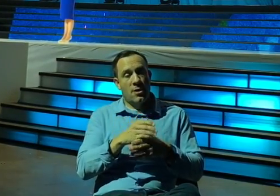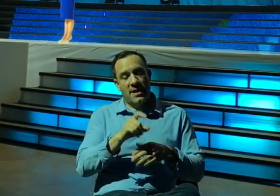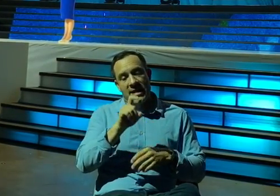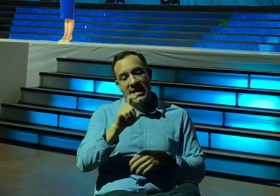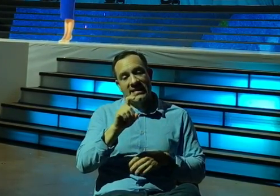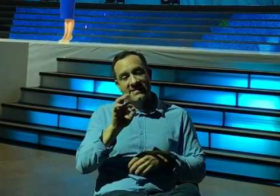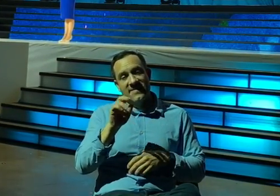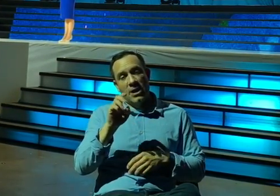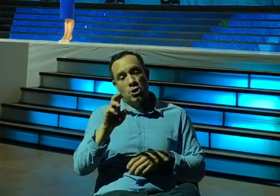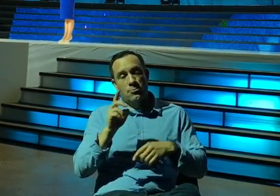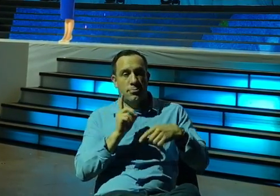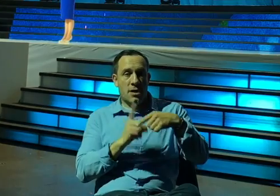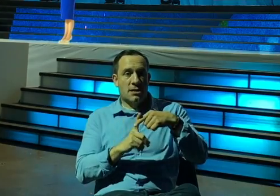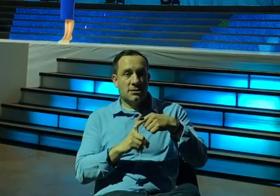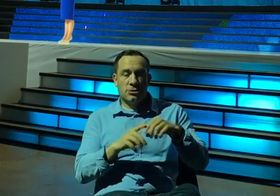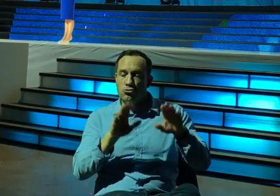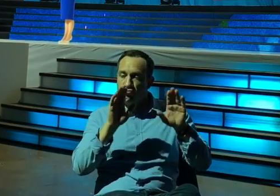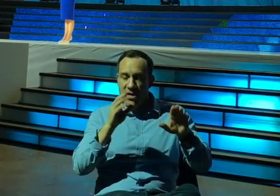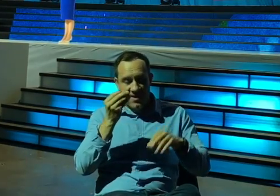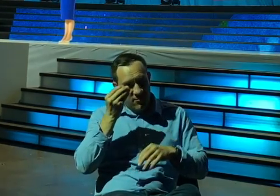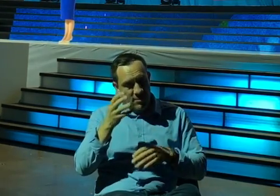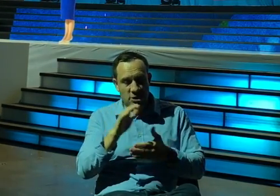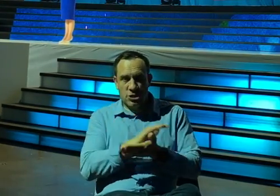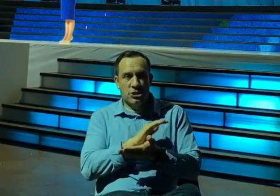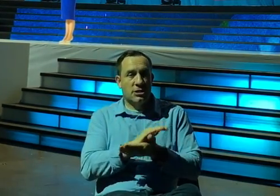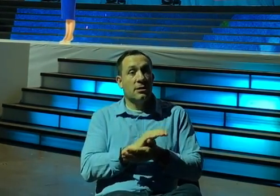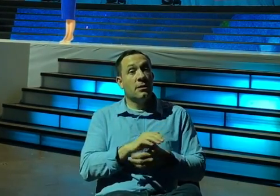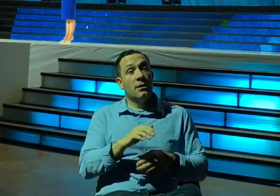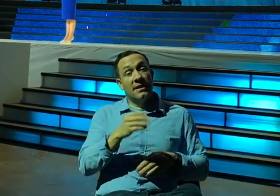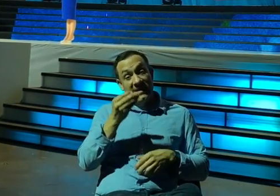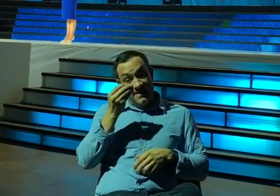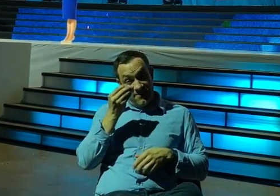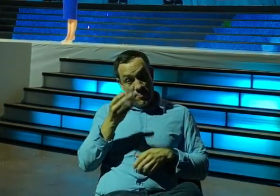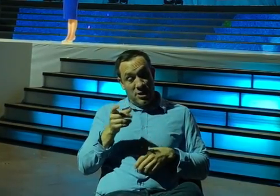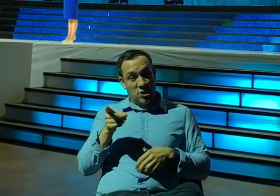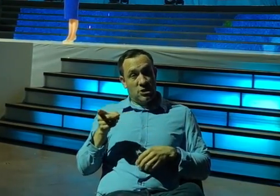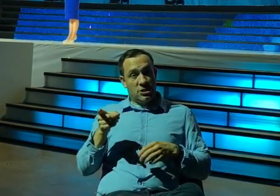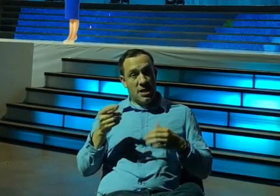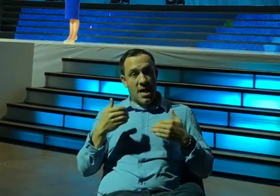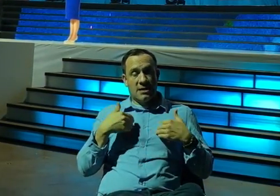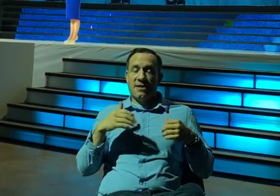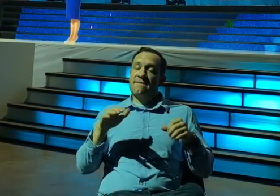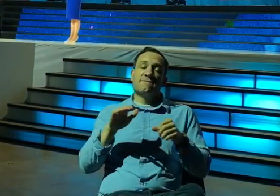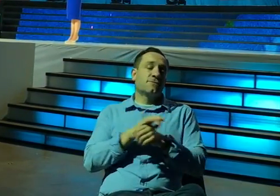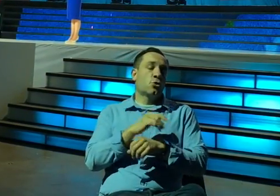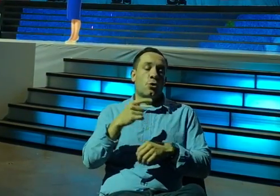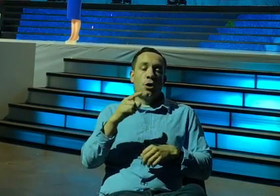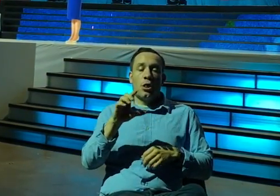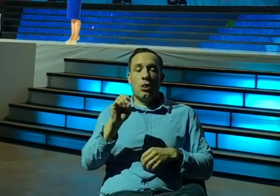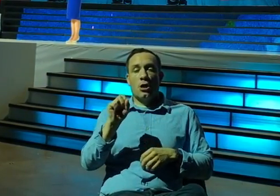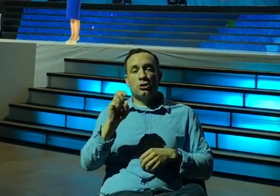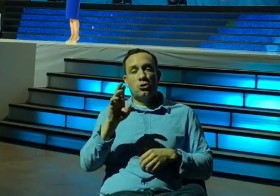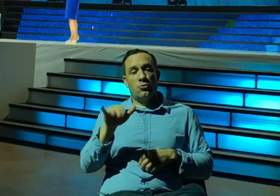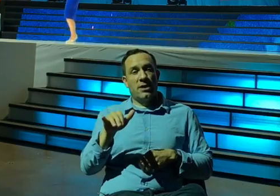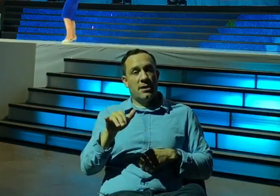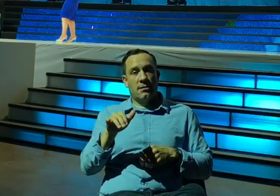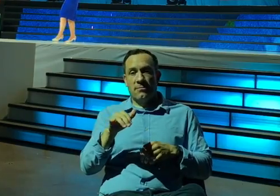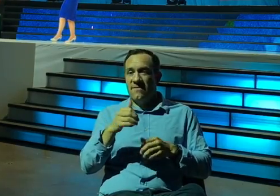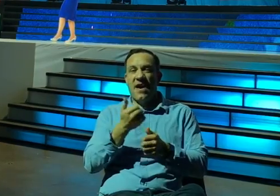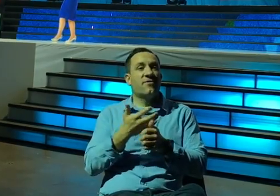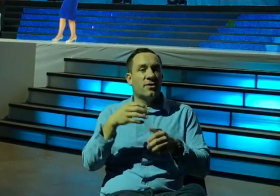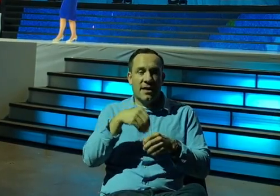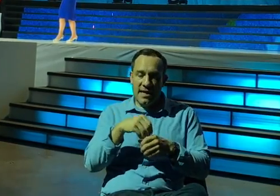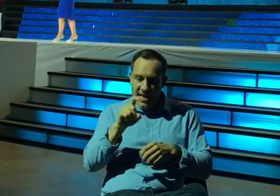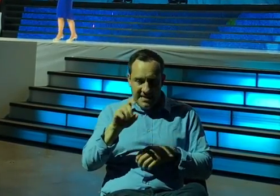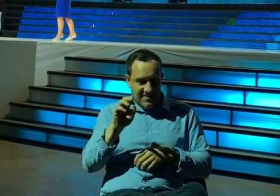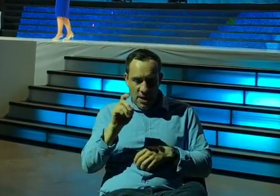Plus. Great information sheet. By the way, the information sheet has a full glossary of every single thing in X Factor Plus.